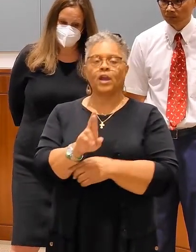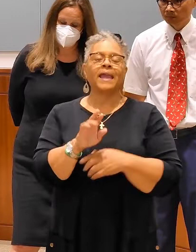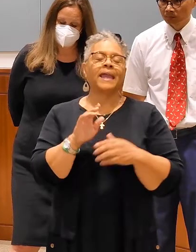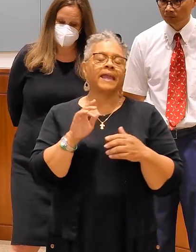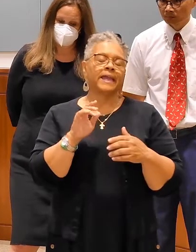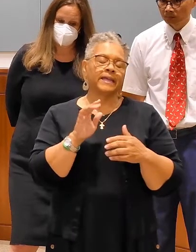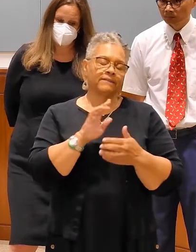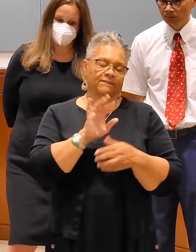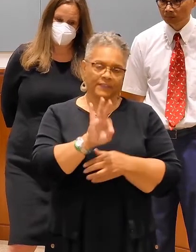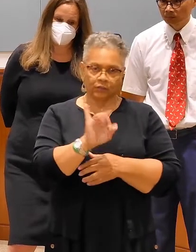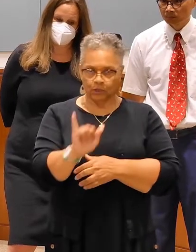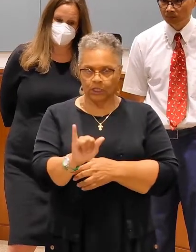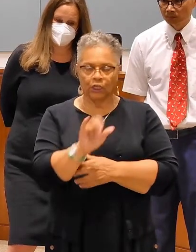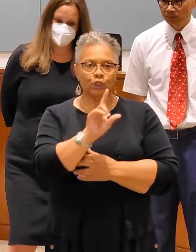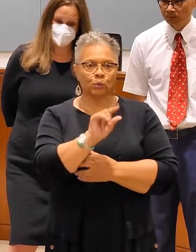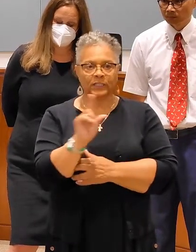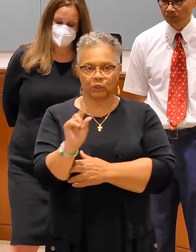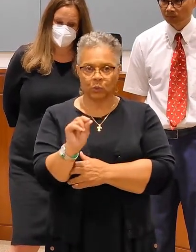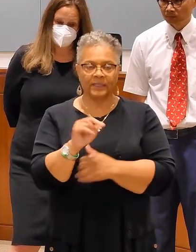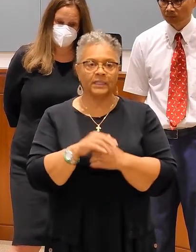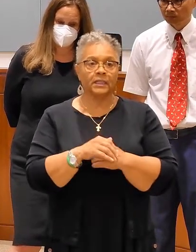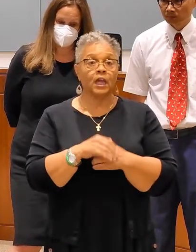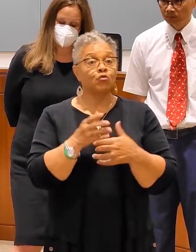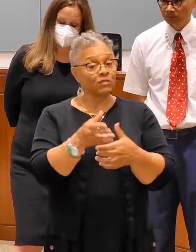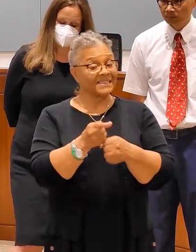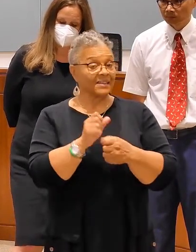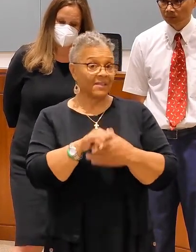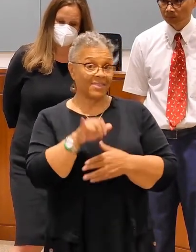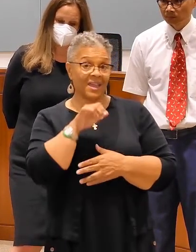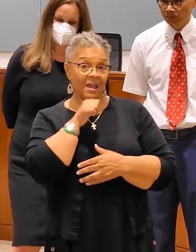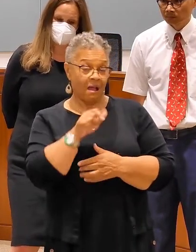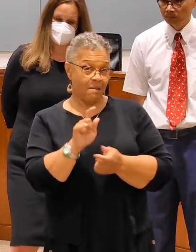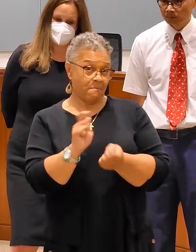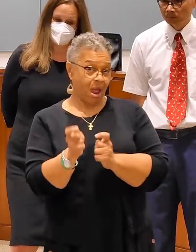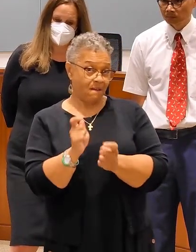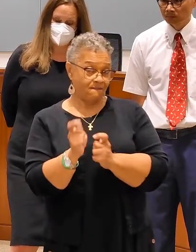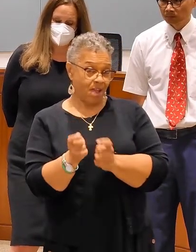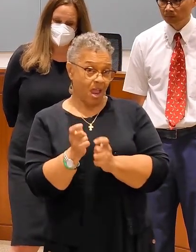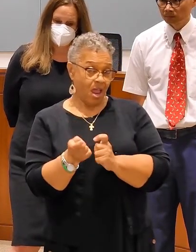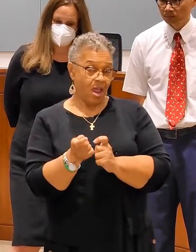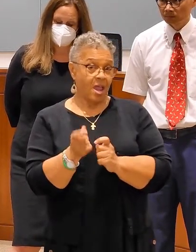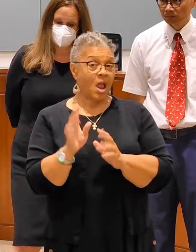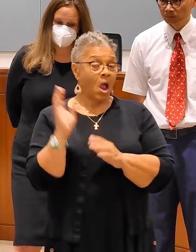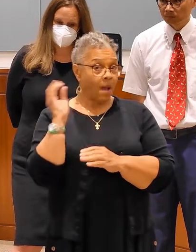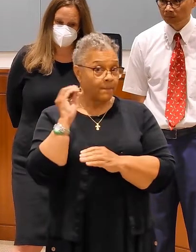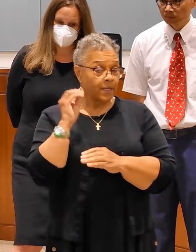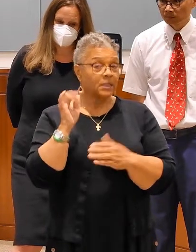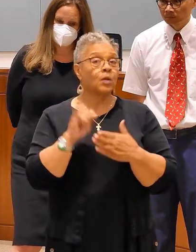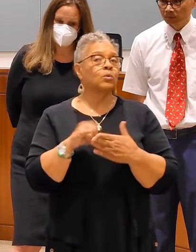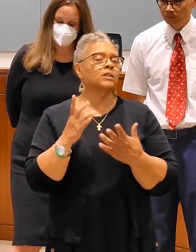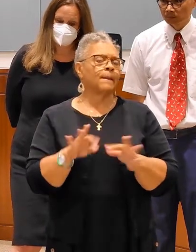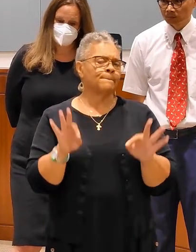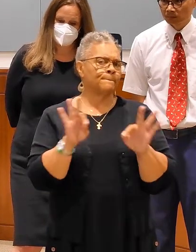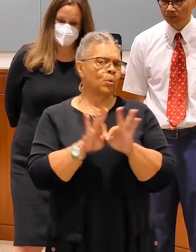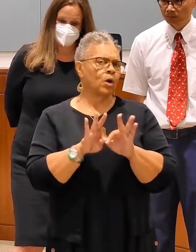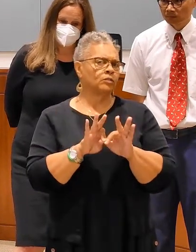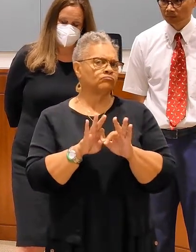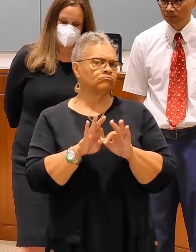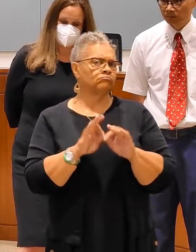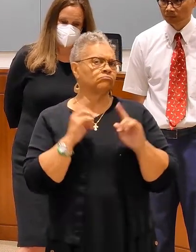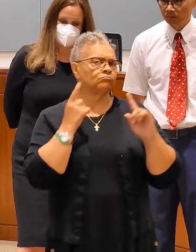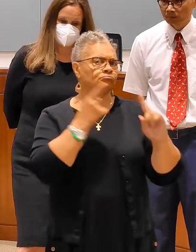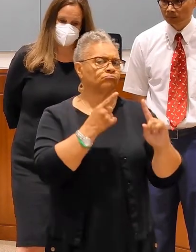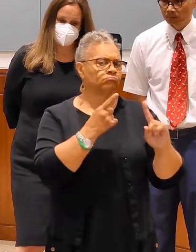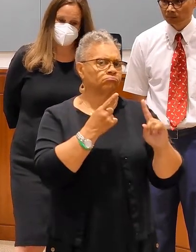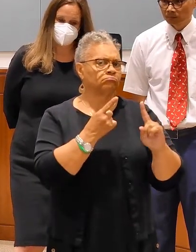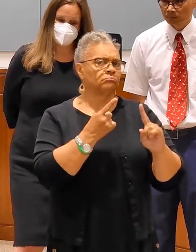2020. Receiving that unmodified opinion in FY 2020 was an important milestone in validating our